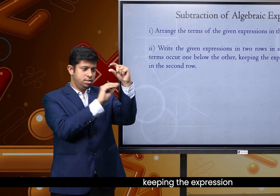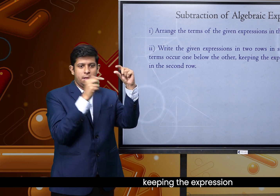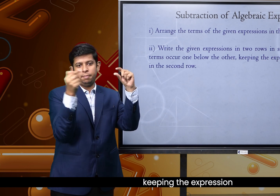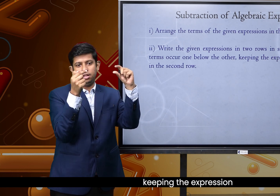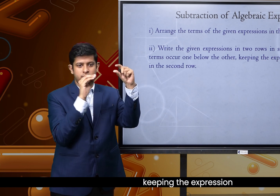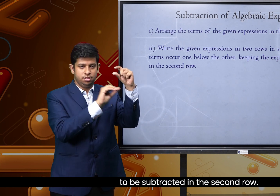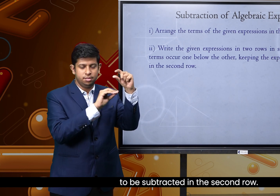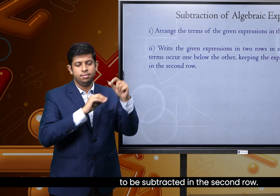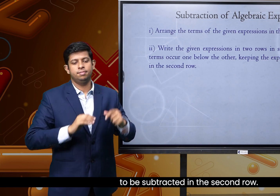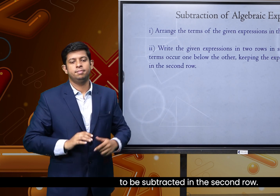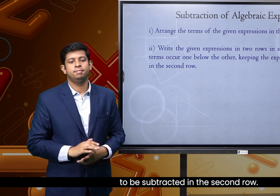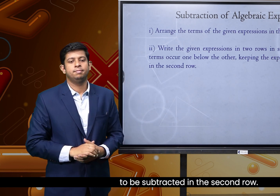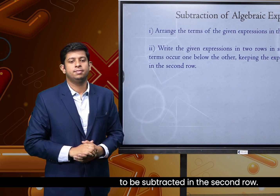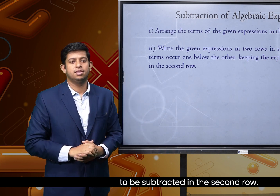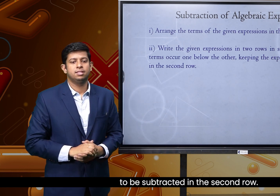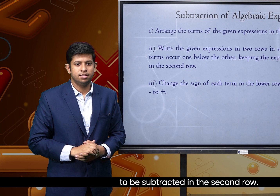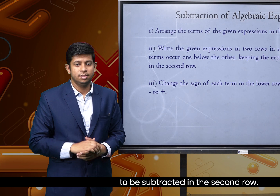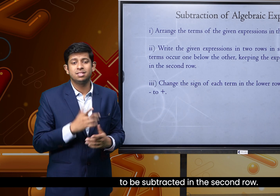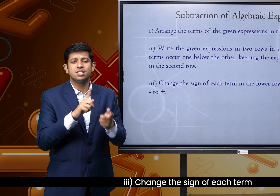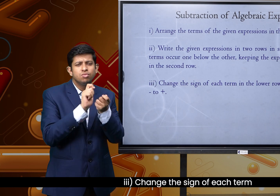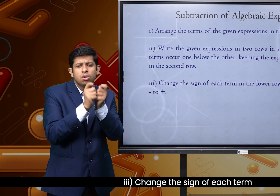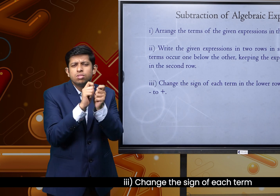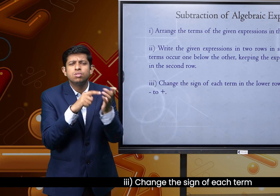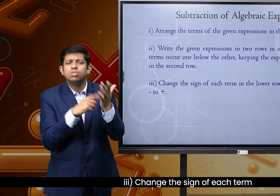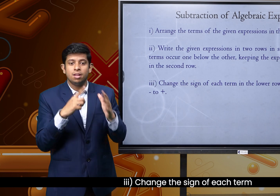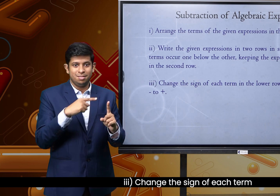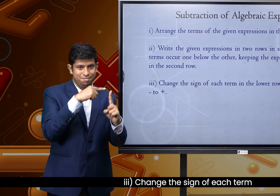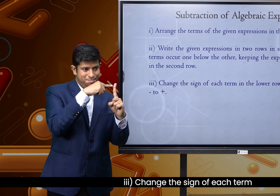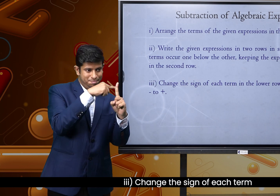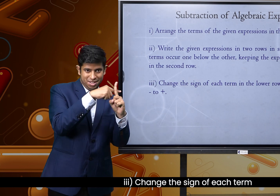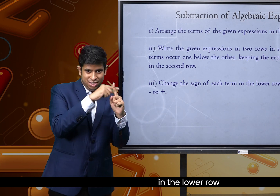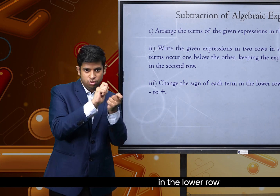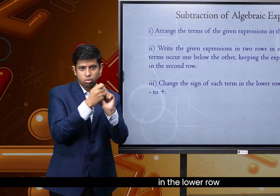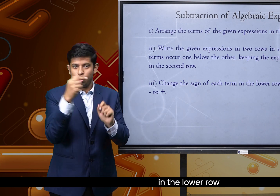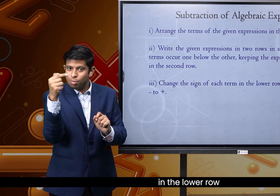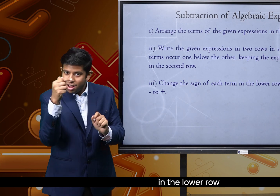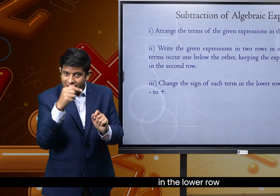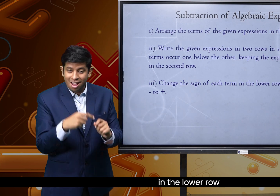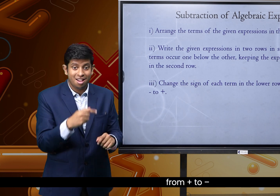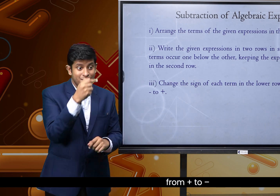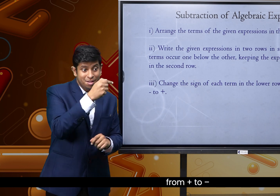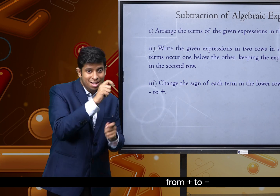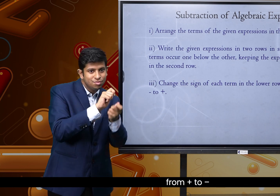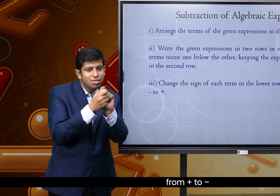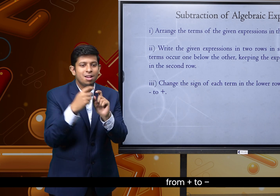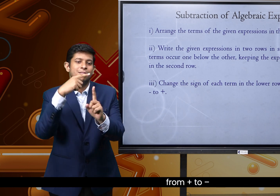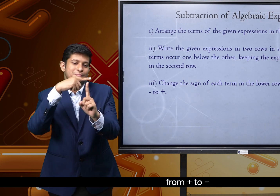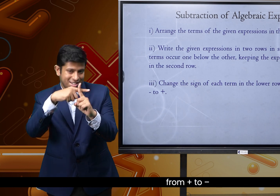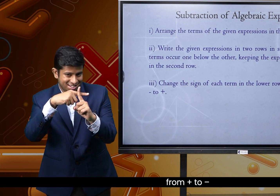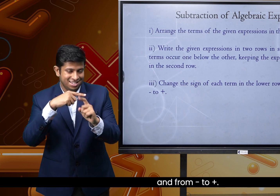the expression to be subtracted in the second row. Change the sign of each term in the lower row from plus to minus and